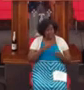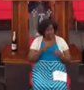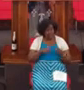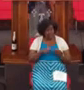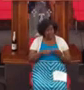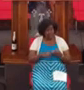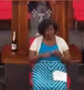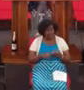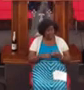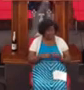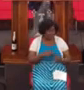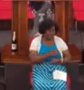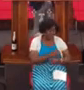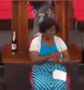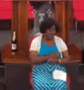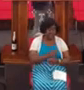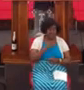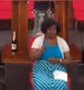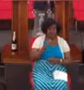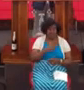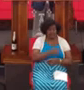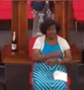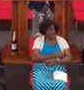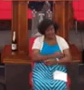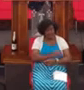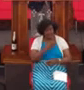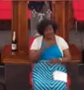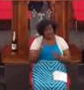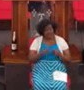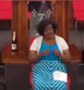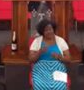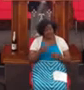between vaccination and not vaccination is so silly.